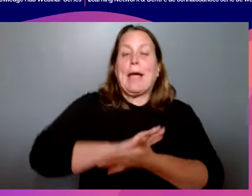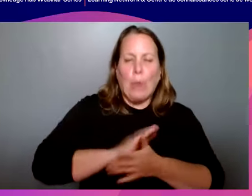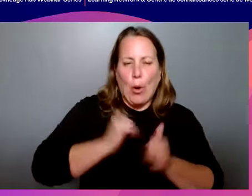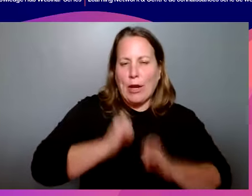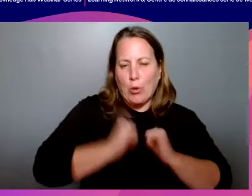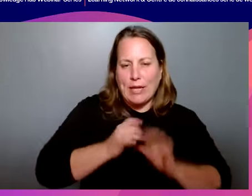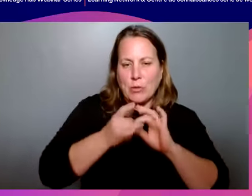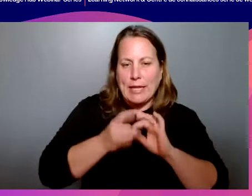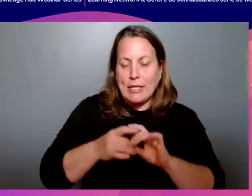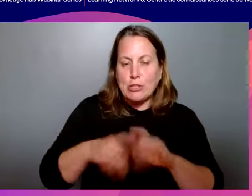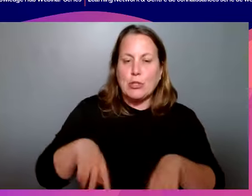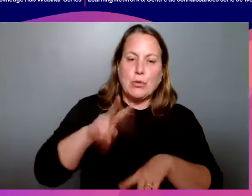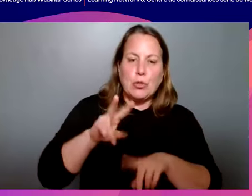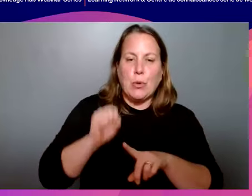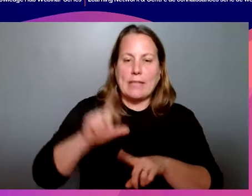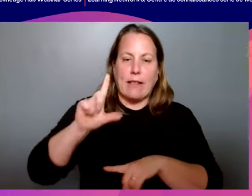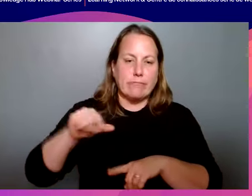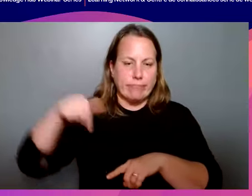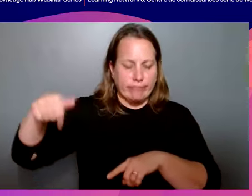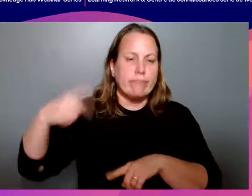2SLGBTQIA plus individuals.